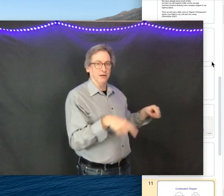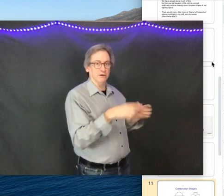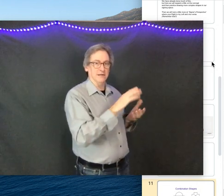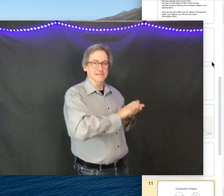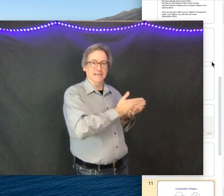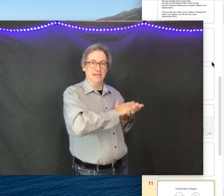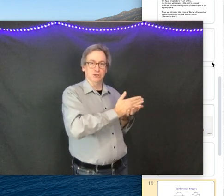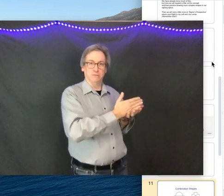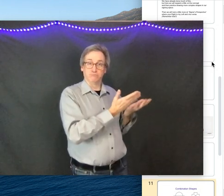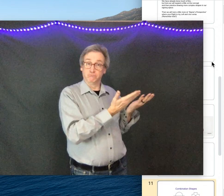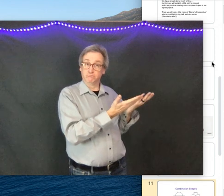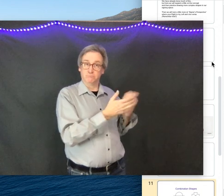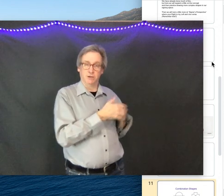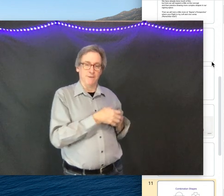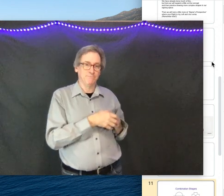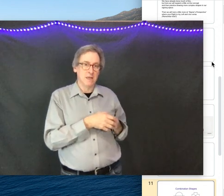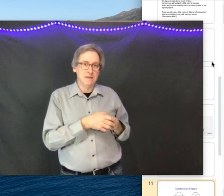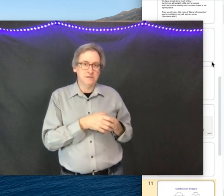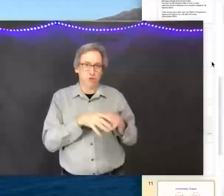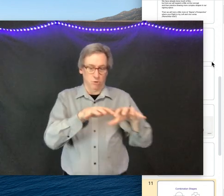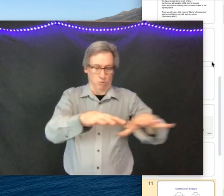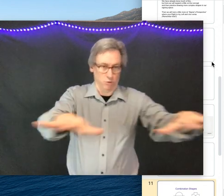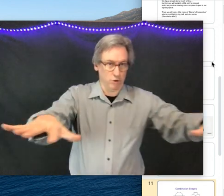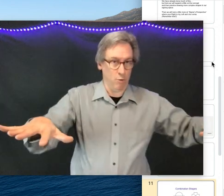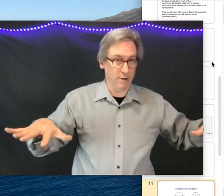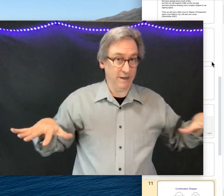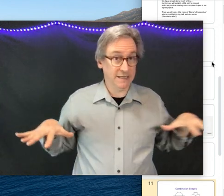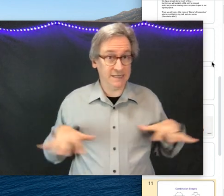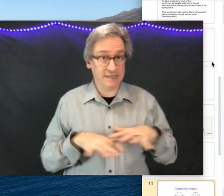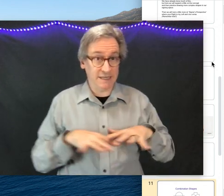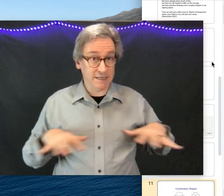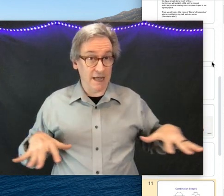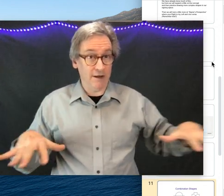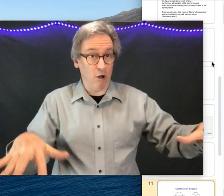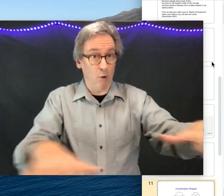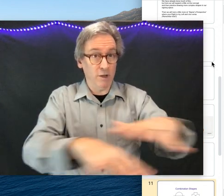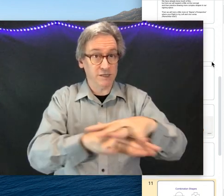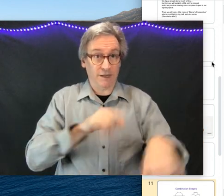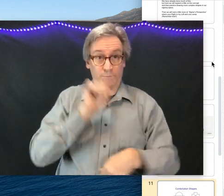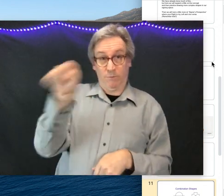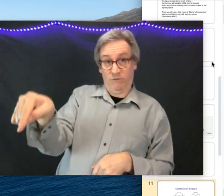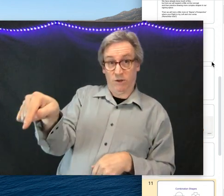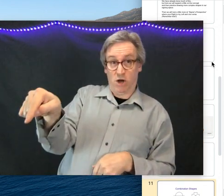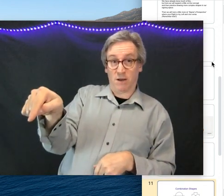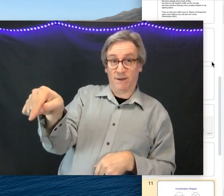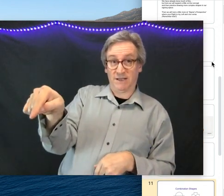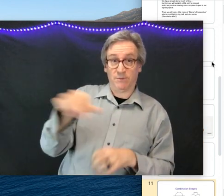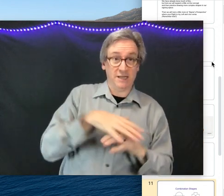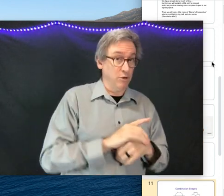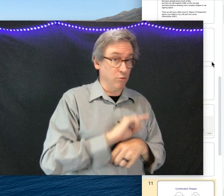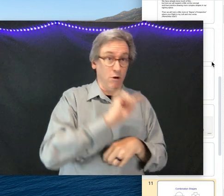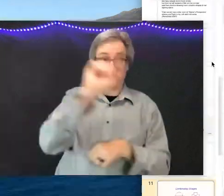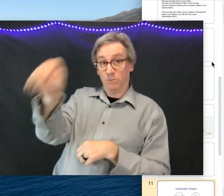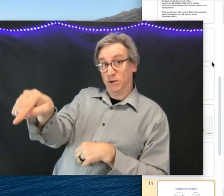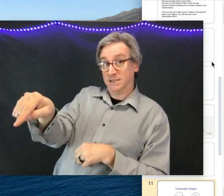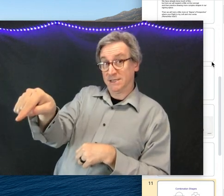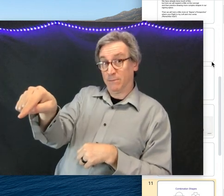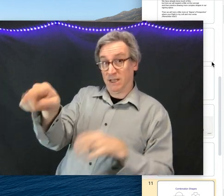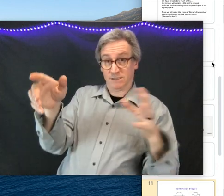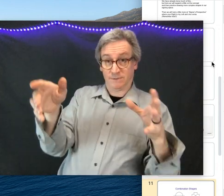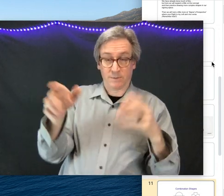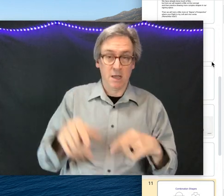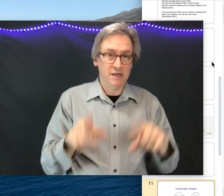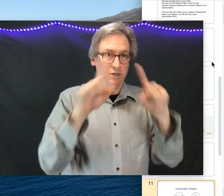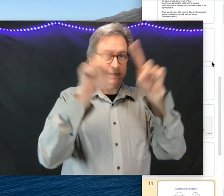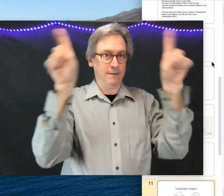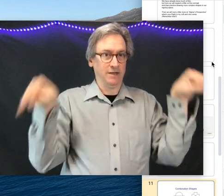over here is the kitchen. Okay, so we're going to want to be consistent and always, like, if we talk about this place, we're always going to point to the same